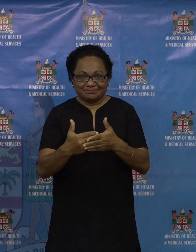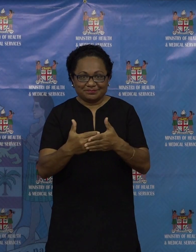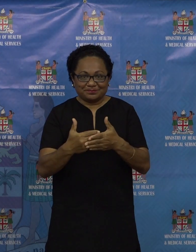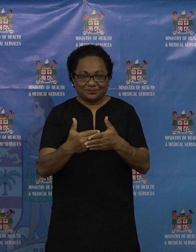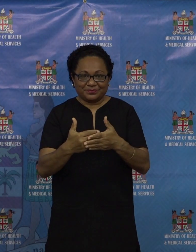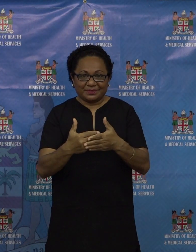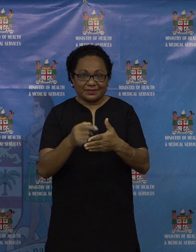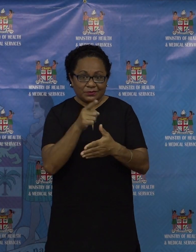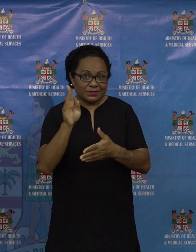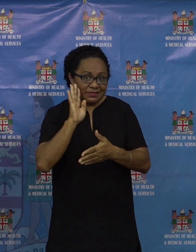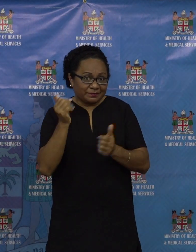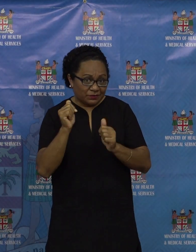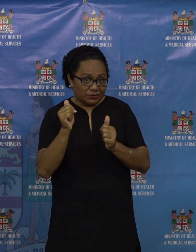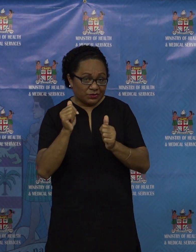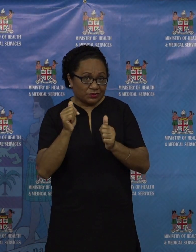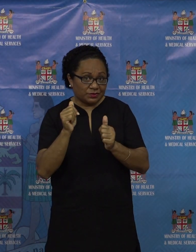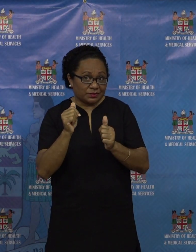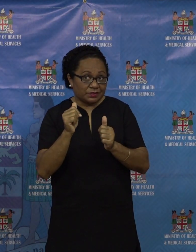as you've heard, recorded